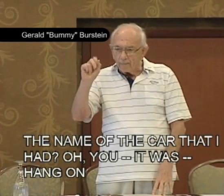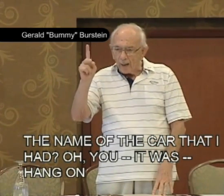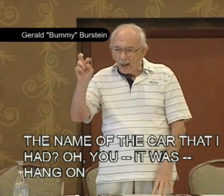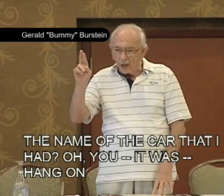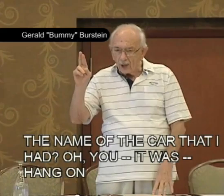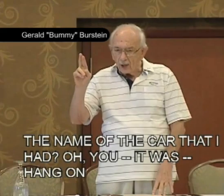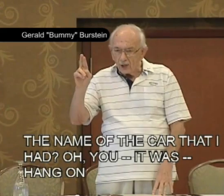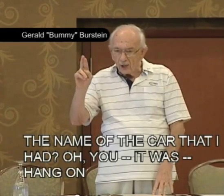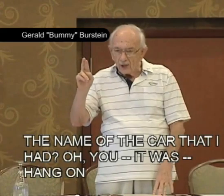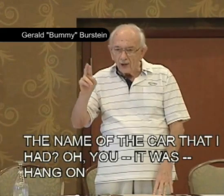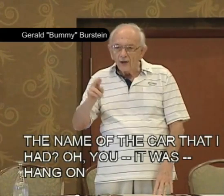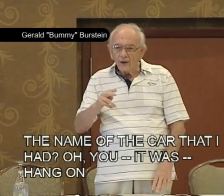was a Studebaker